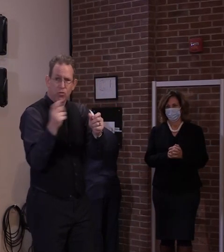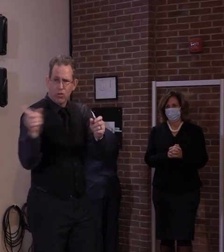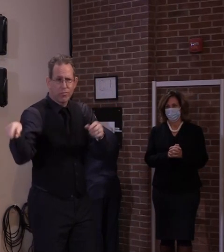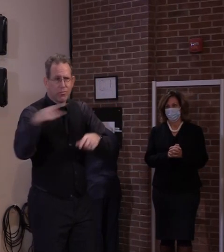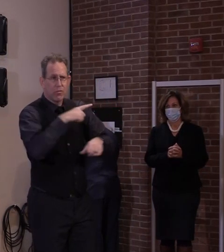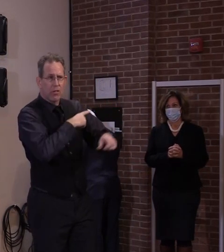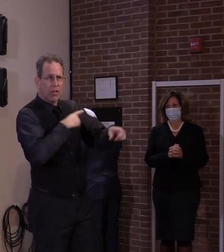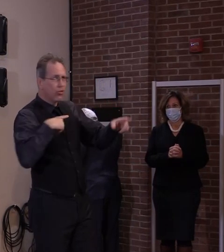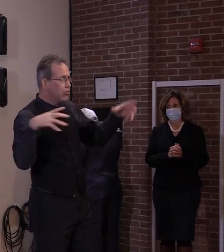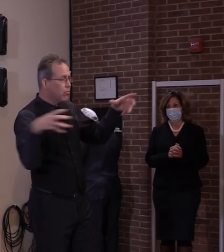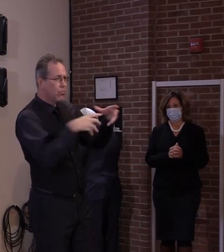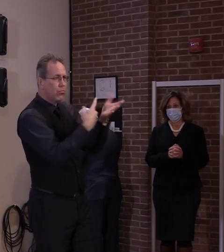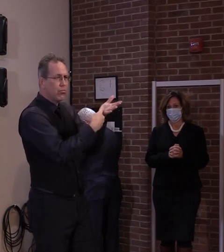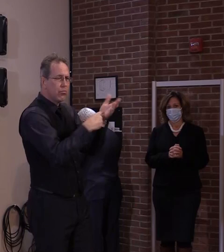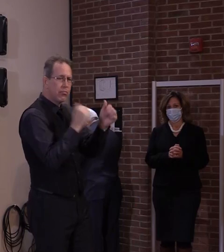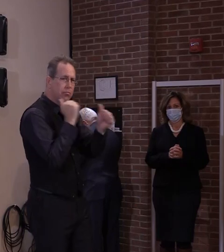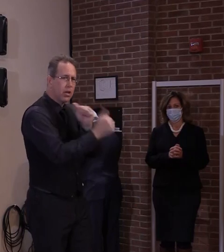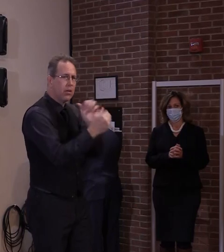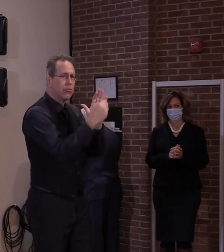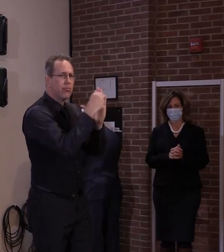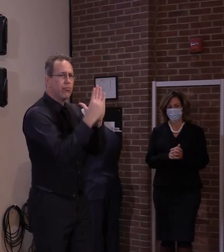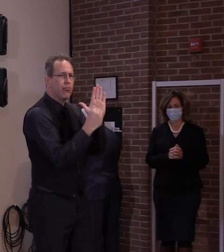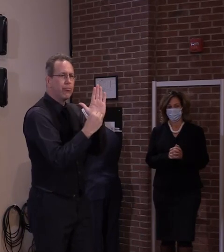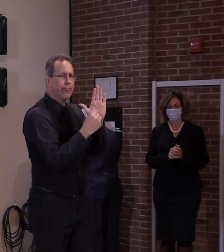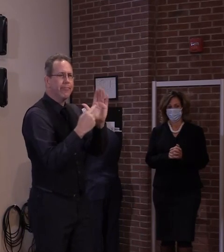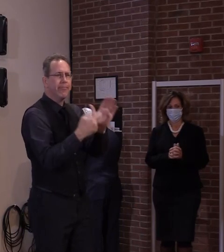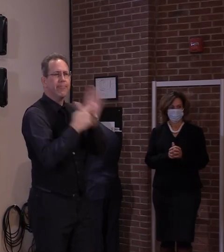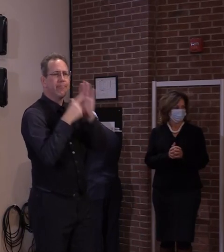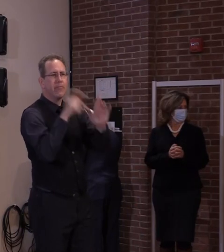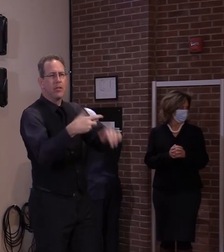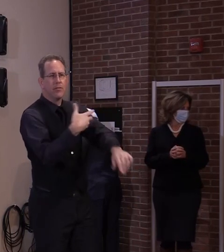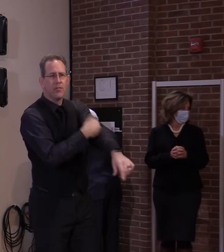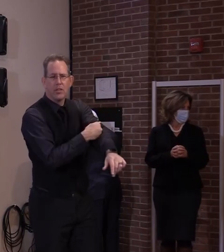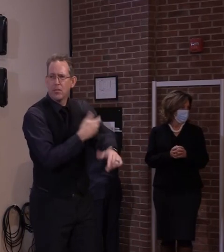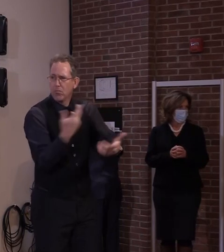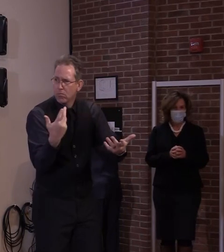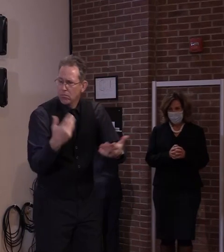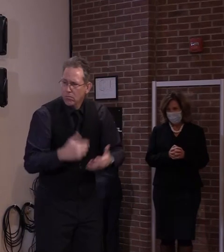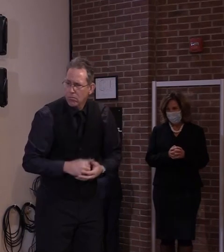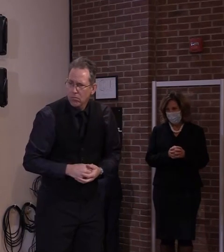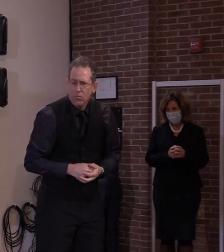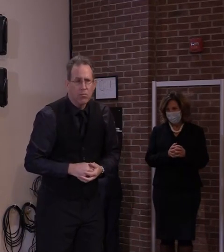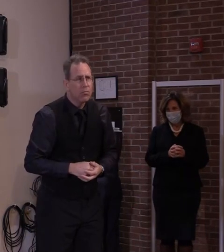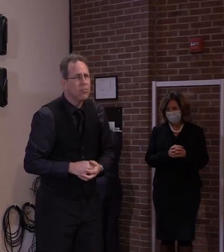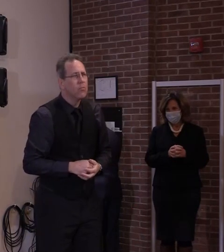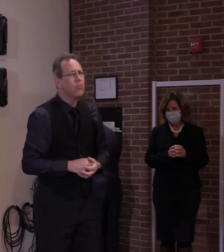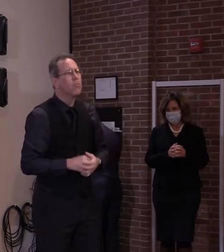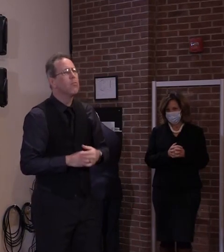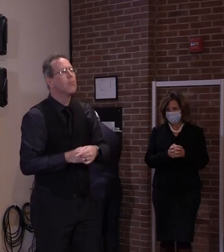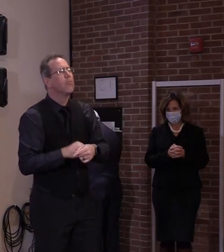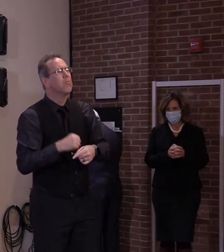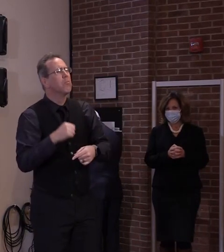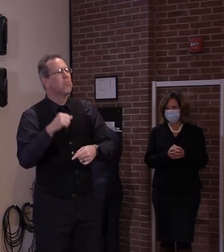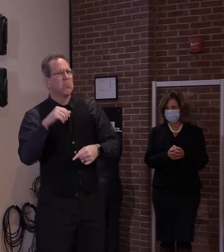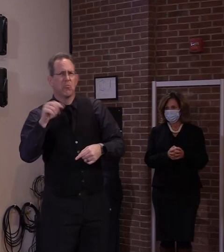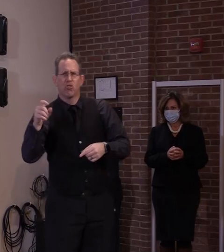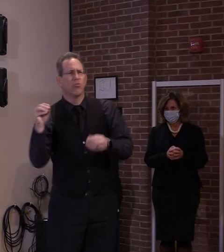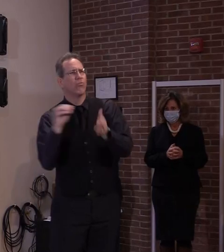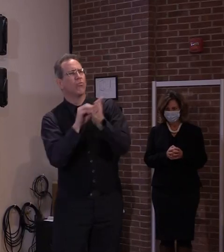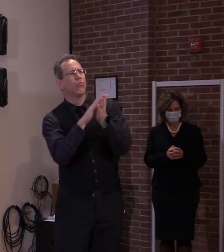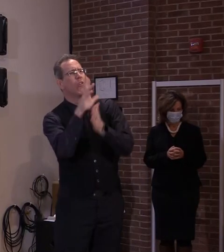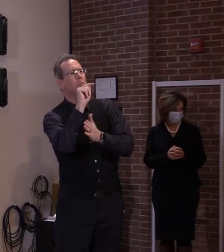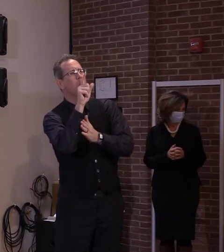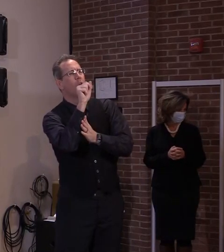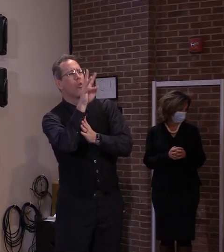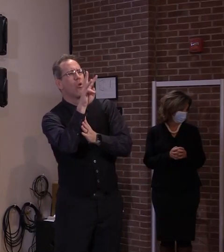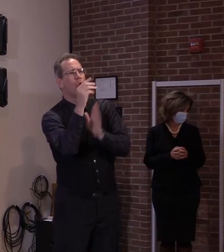Vermont state law says that you have plenary powers, that you can do whatever it takes to protect the public. You don't have to have a lockdown. And so I